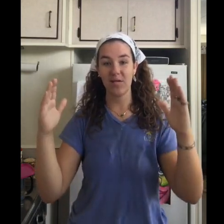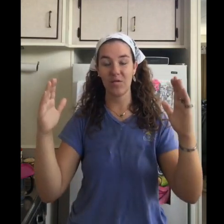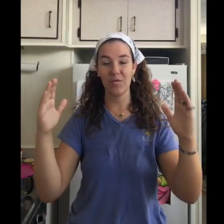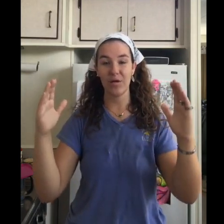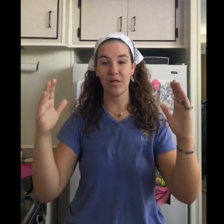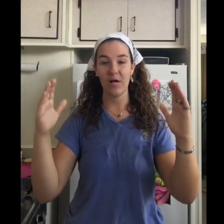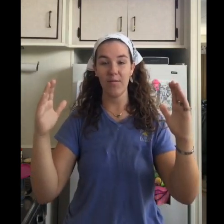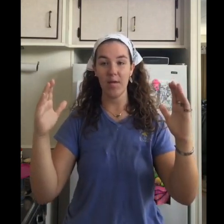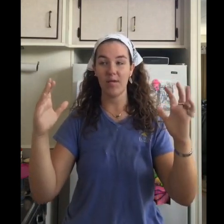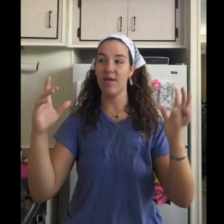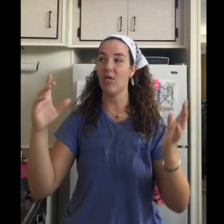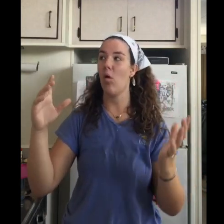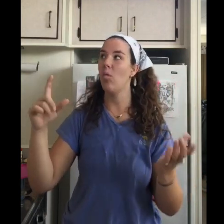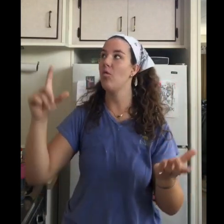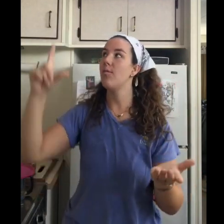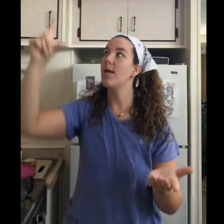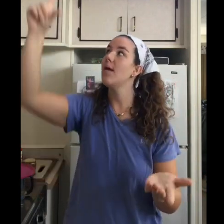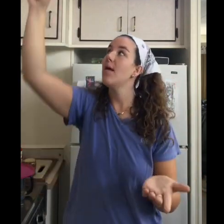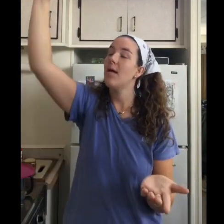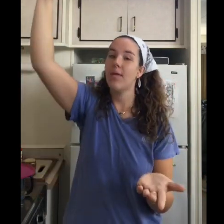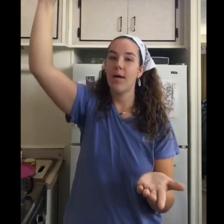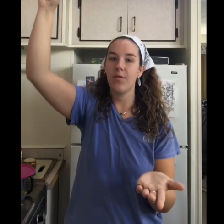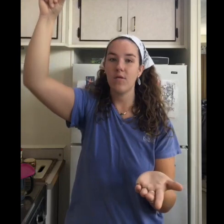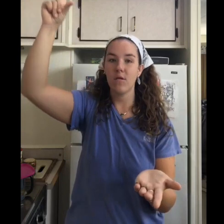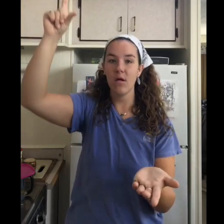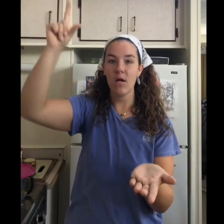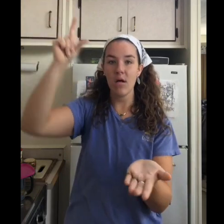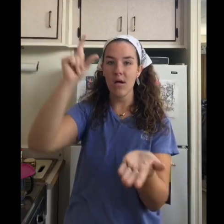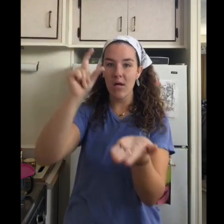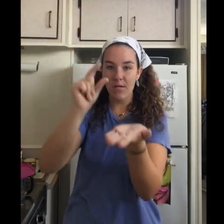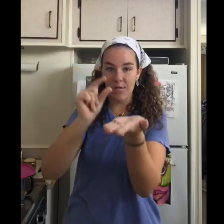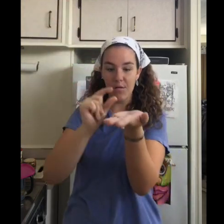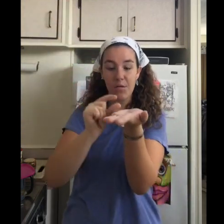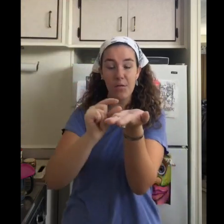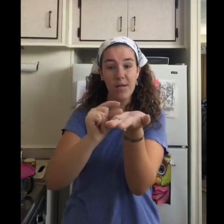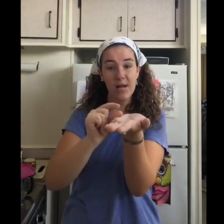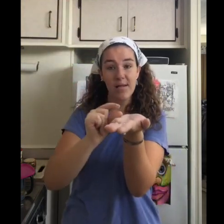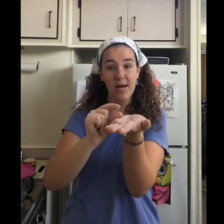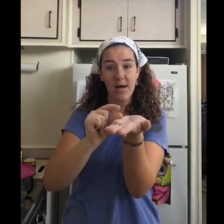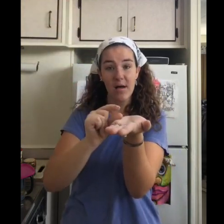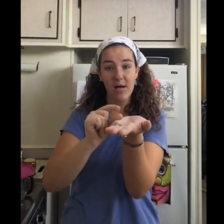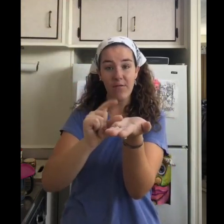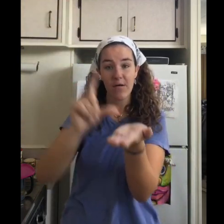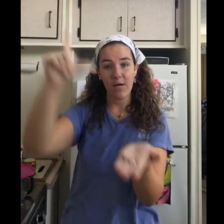too little of is this whole movement. That there's just too little of.